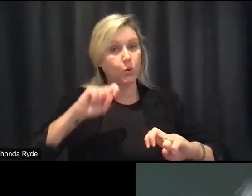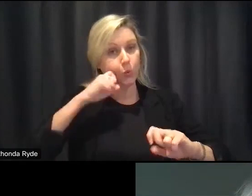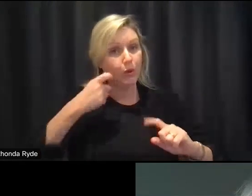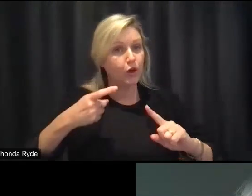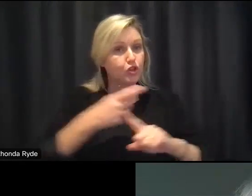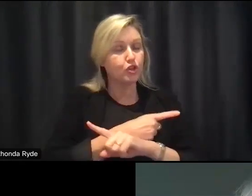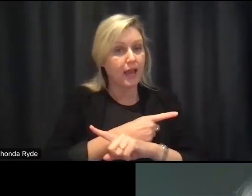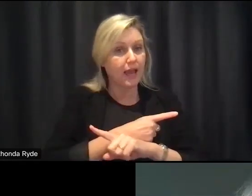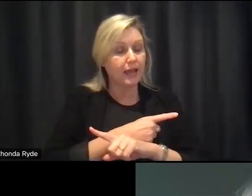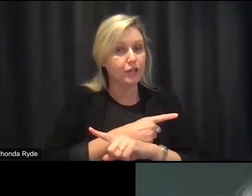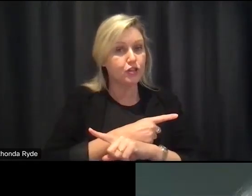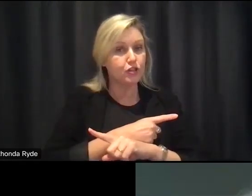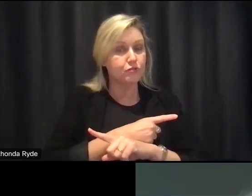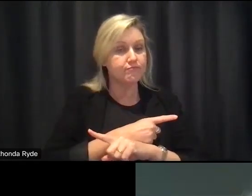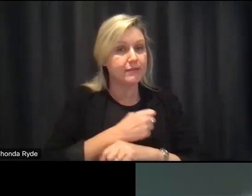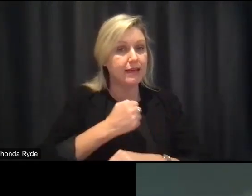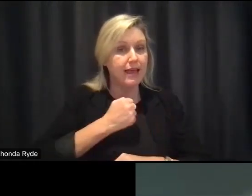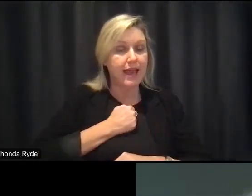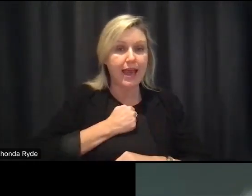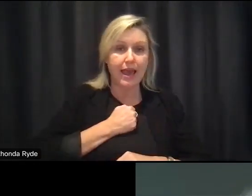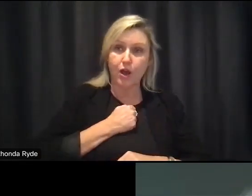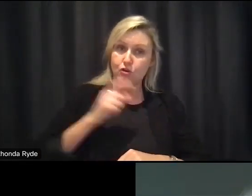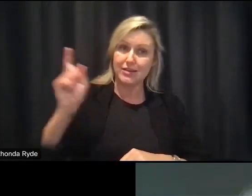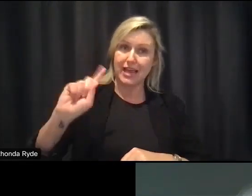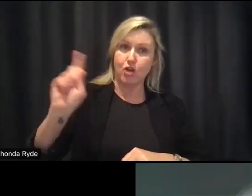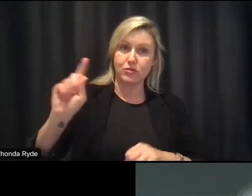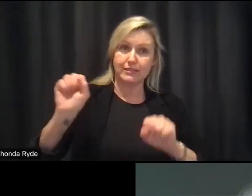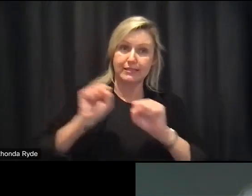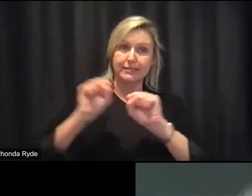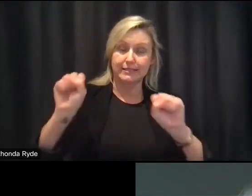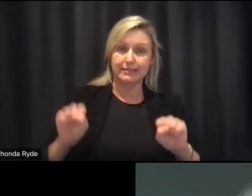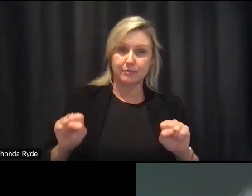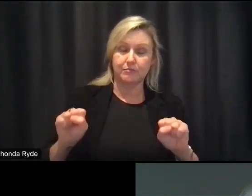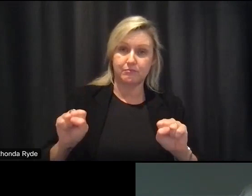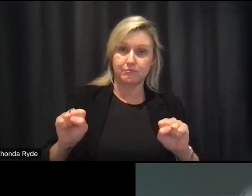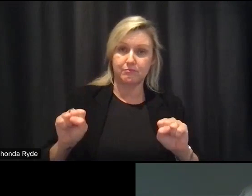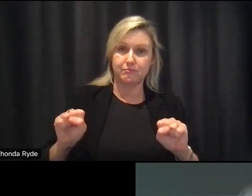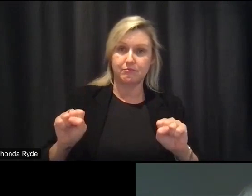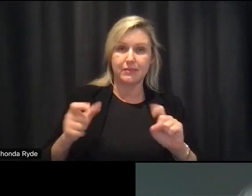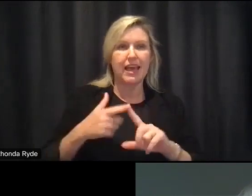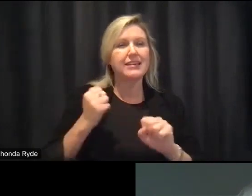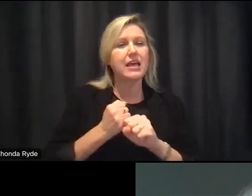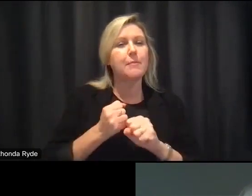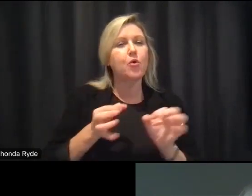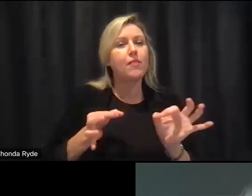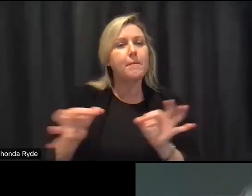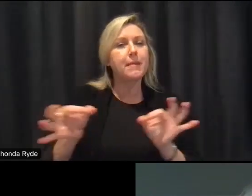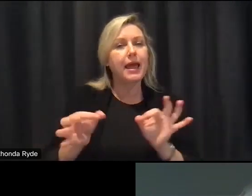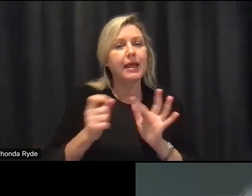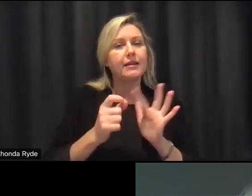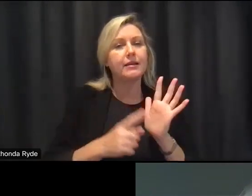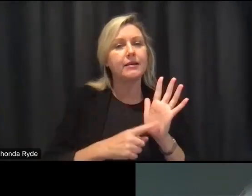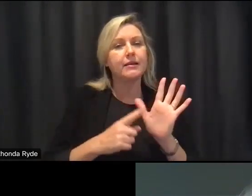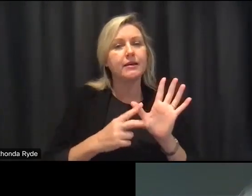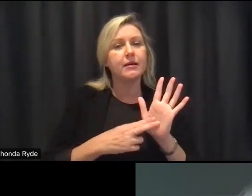current um systems are working in like the planning process um you know